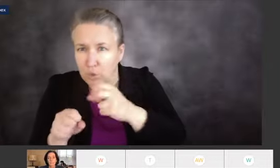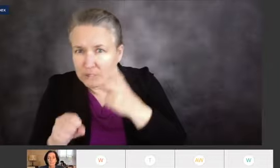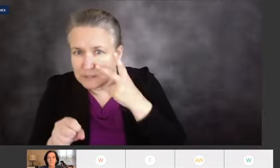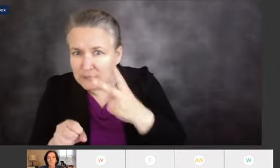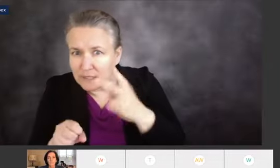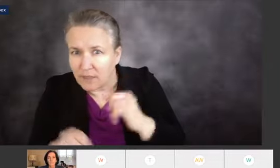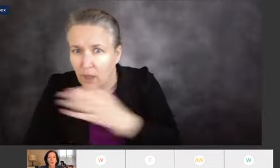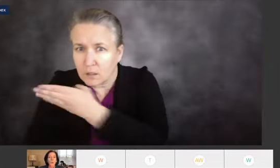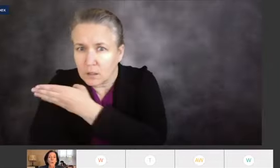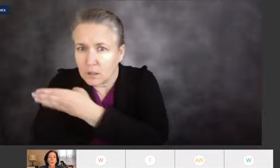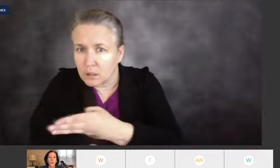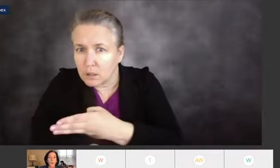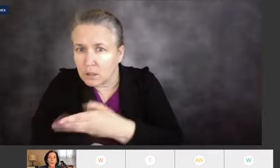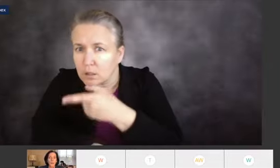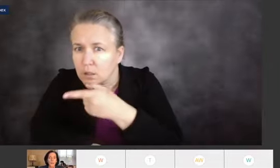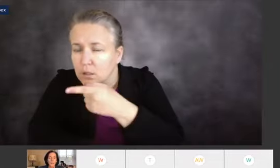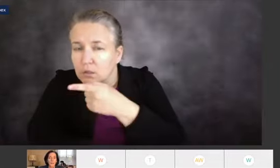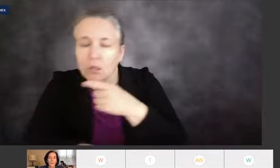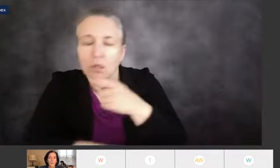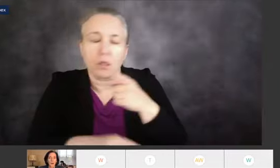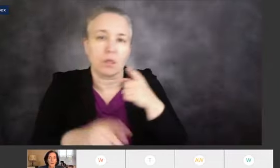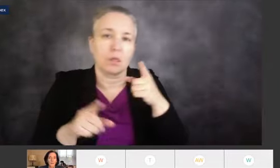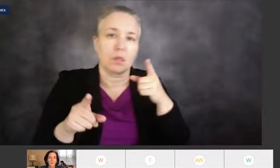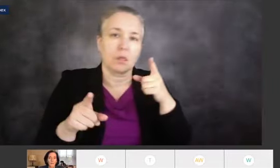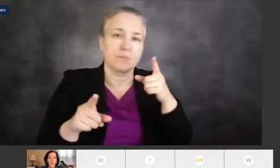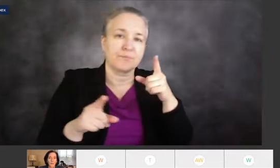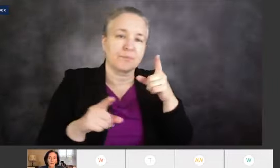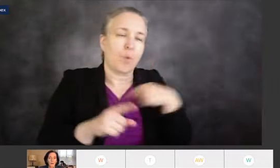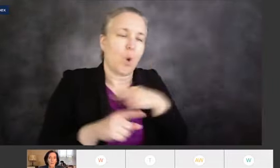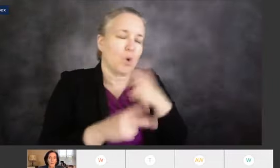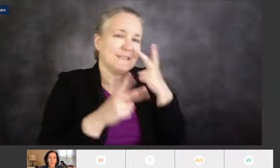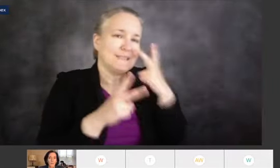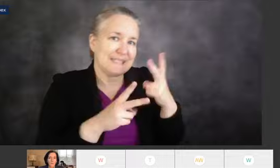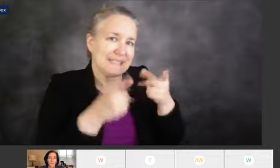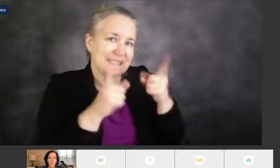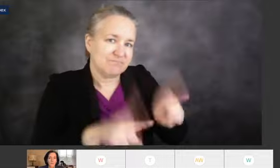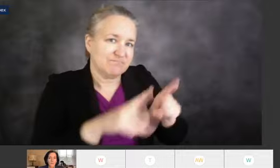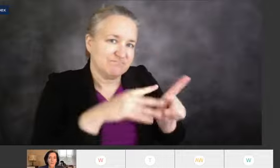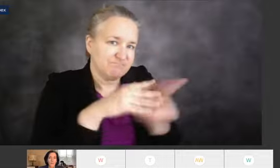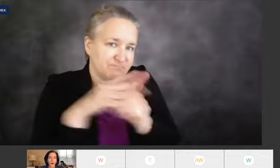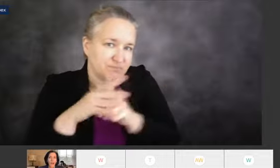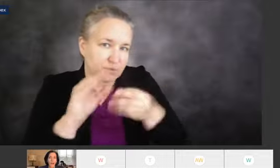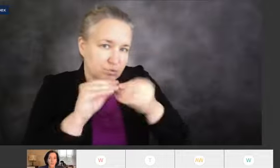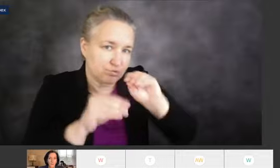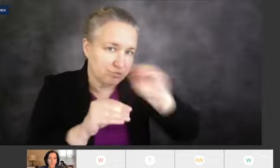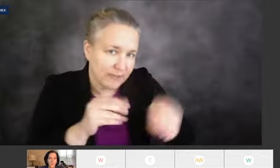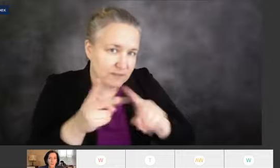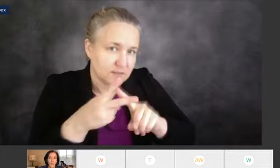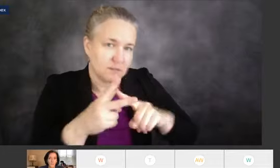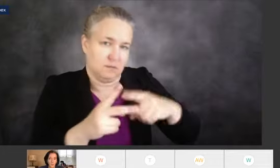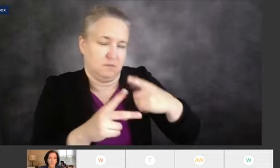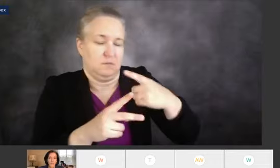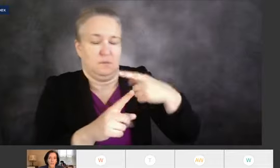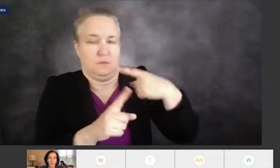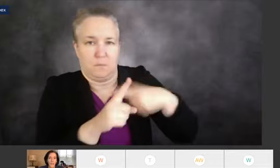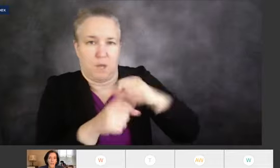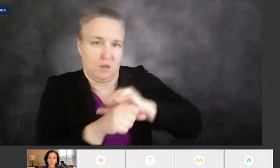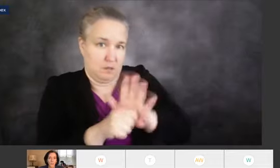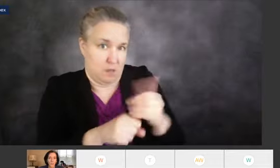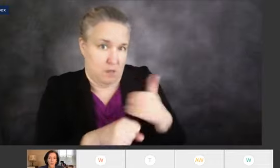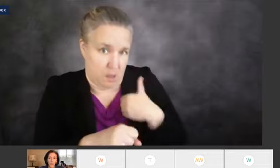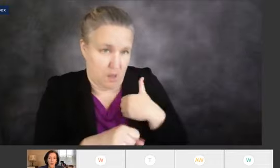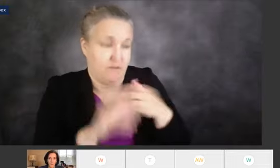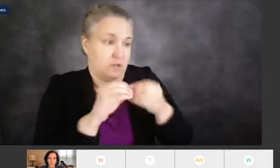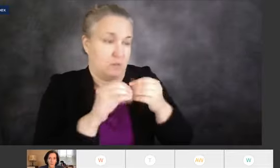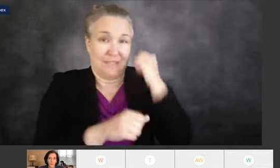back? Well, we're watching our incidence rates, our positivity rates, our absolute numbers each day,